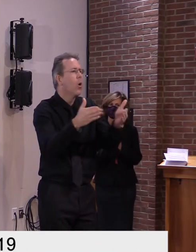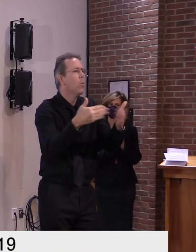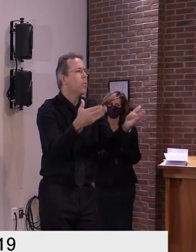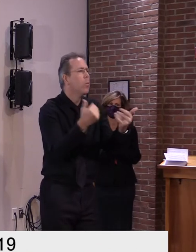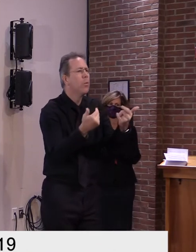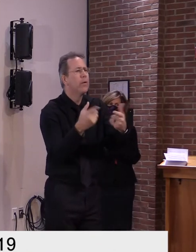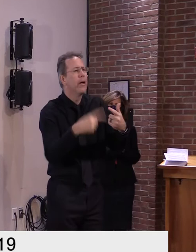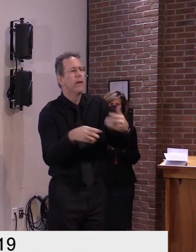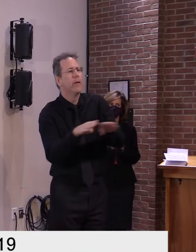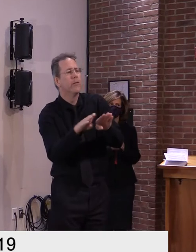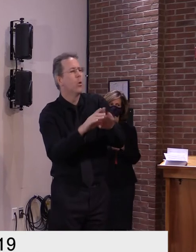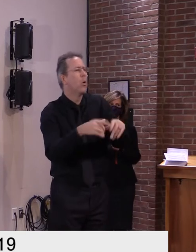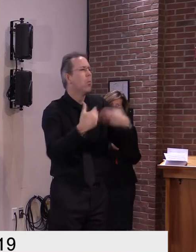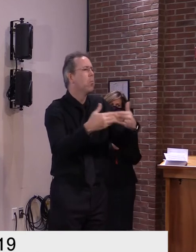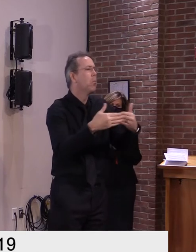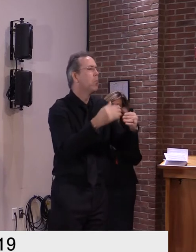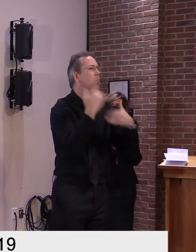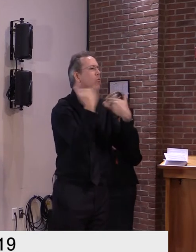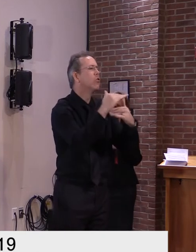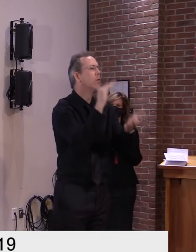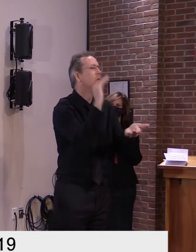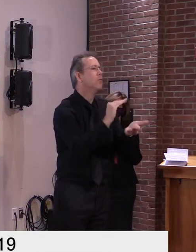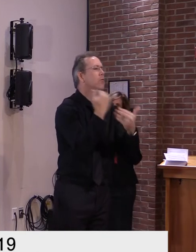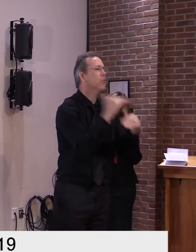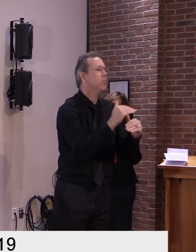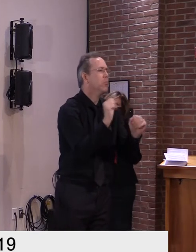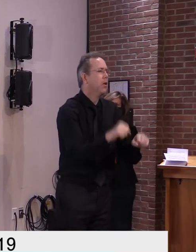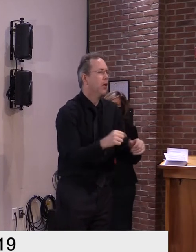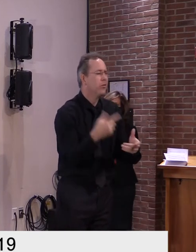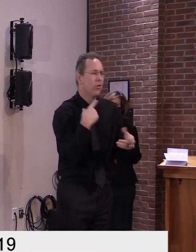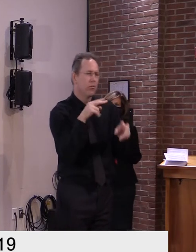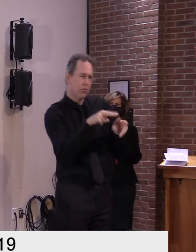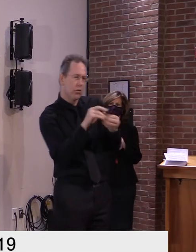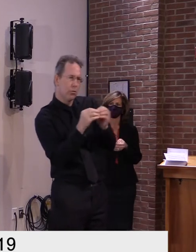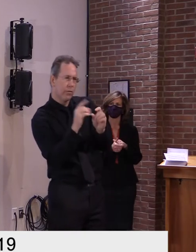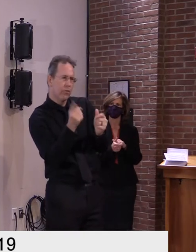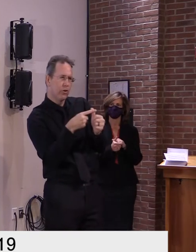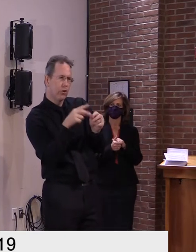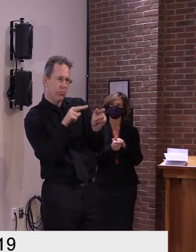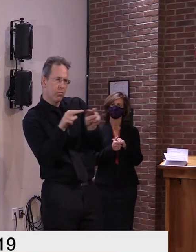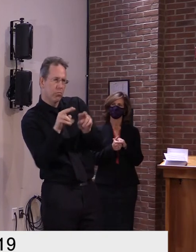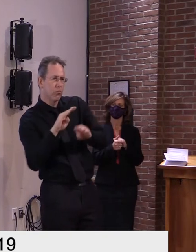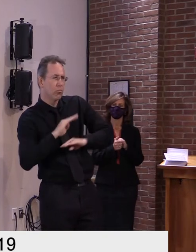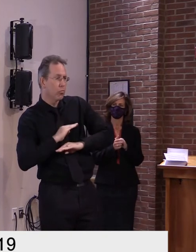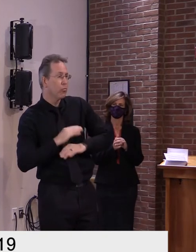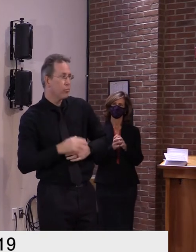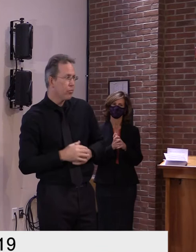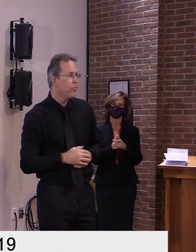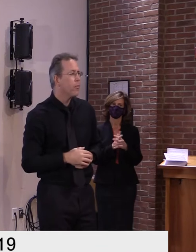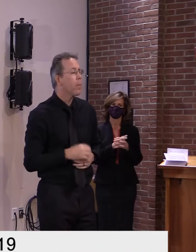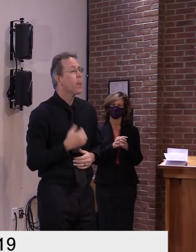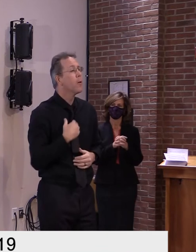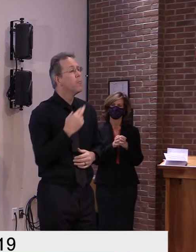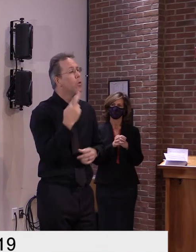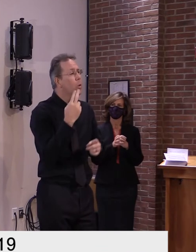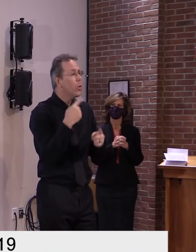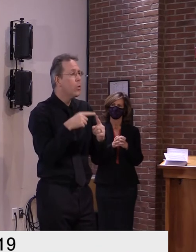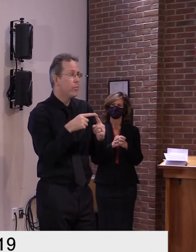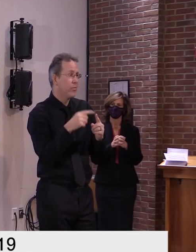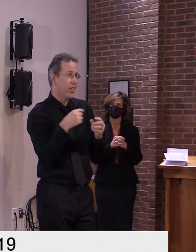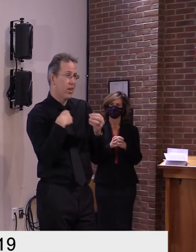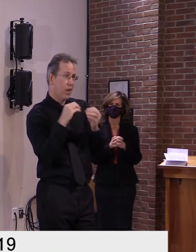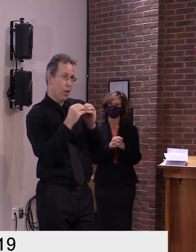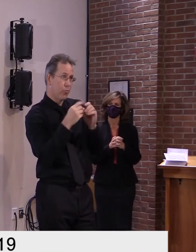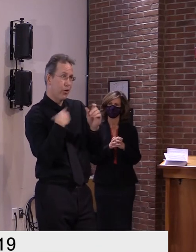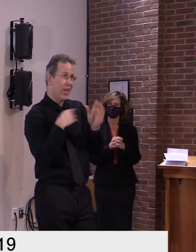sports. And I hope that we continue to at least stay where we are today and